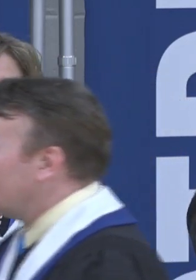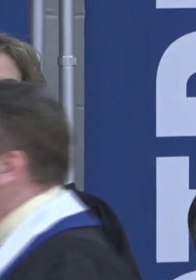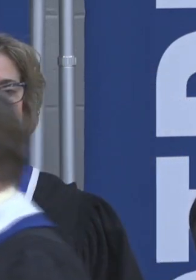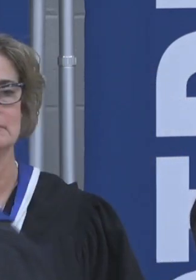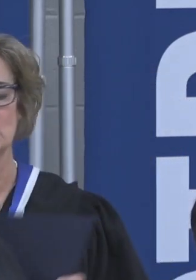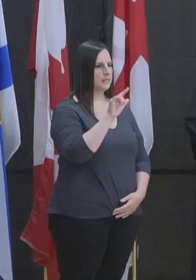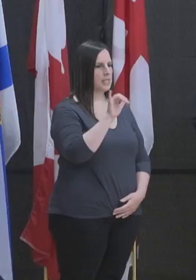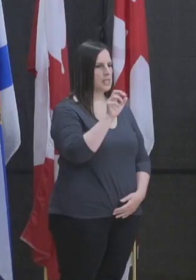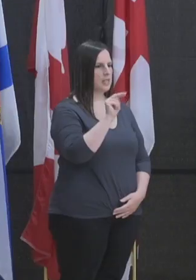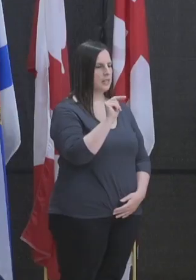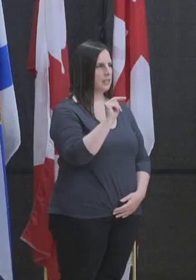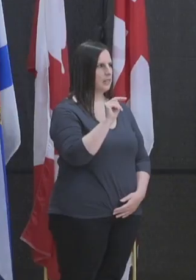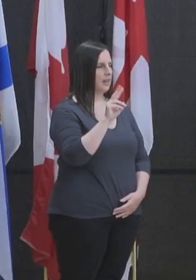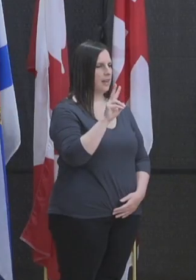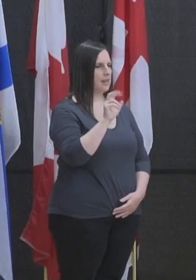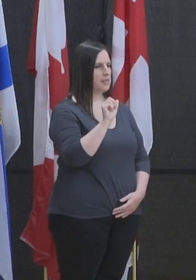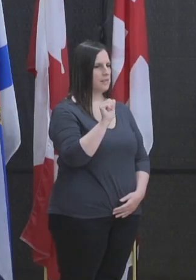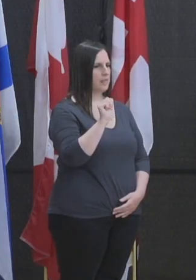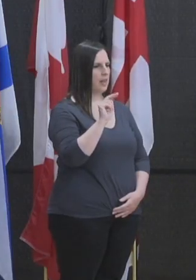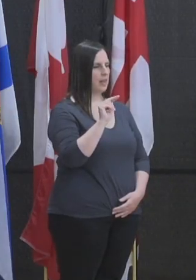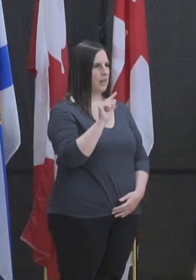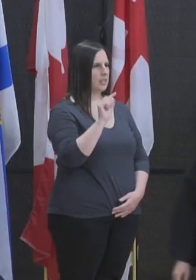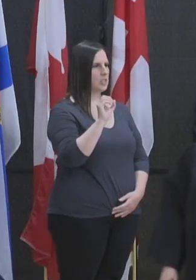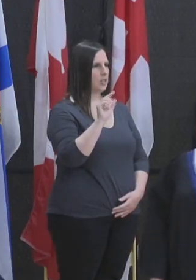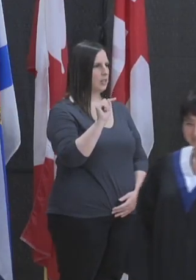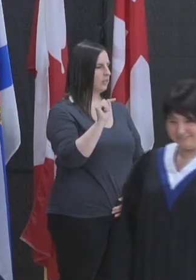Jillian Vantall.